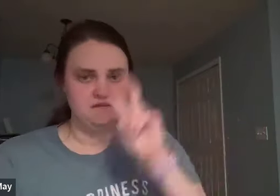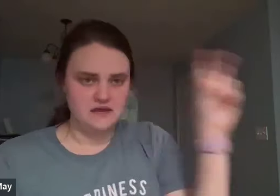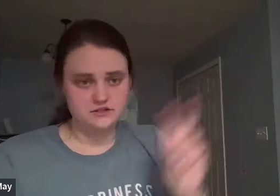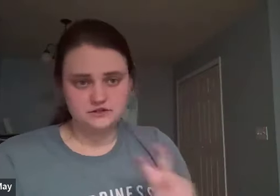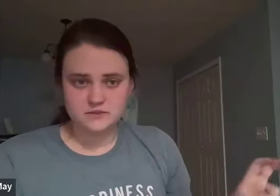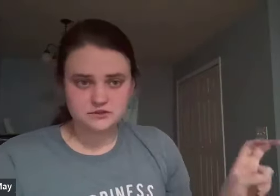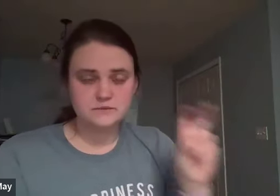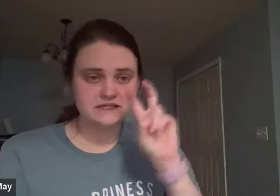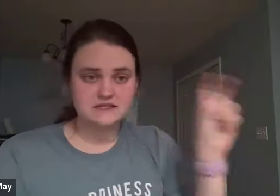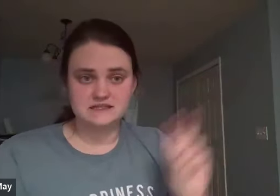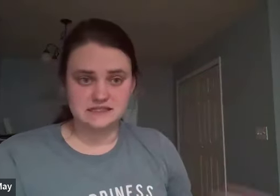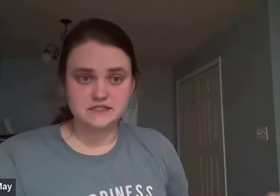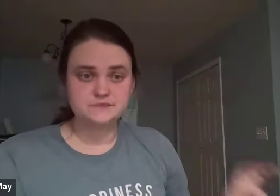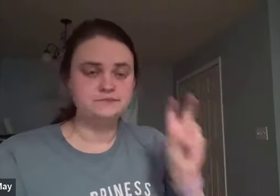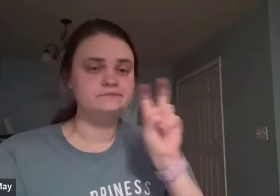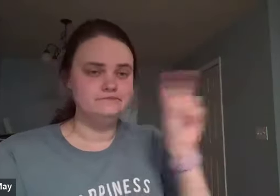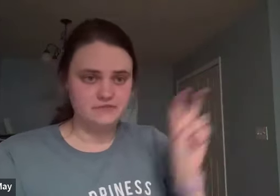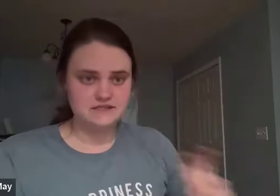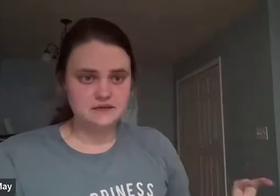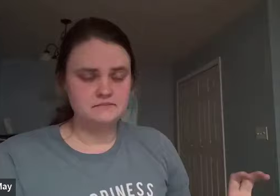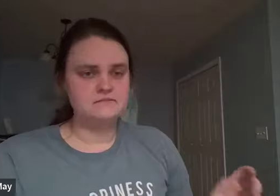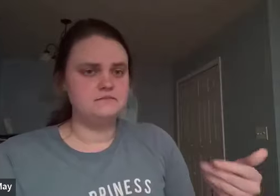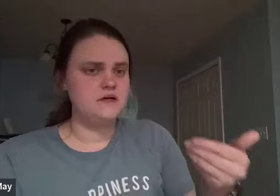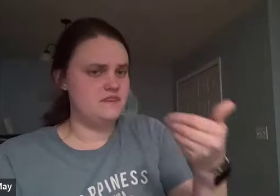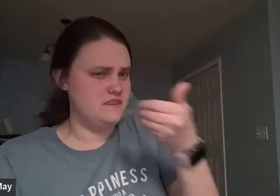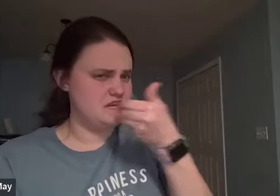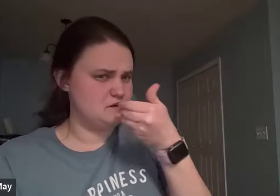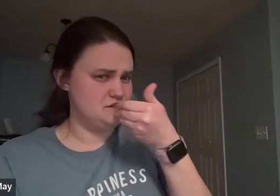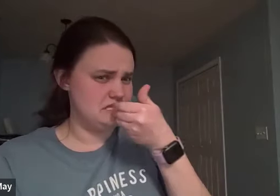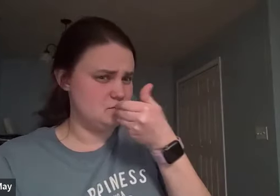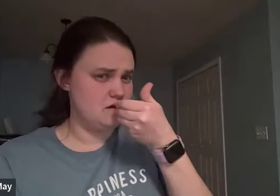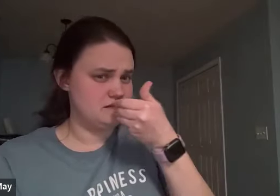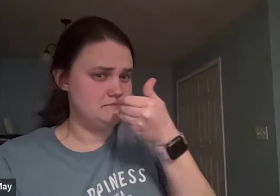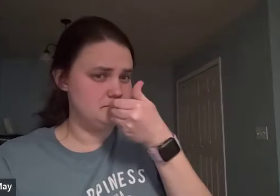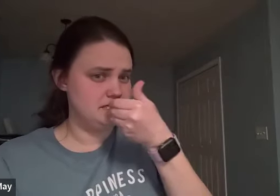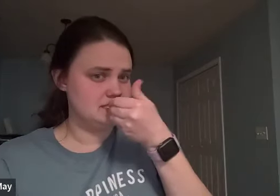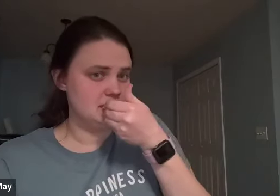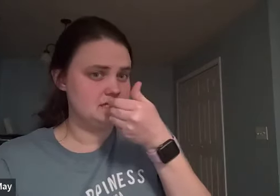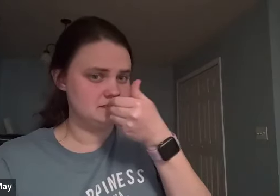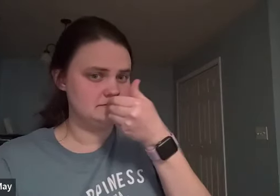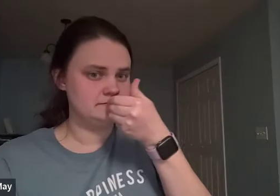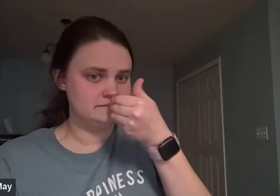That also can be used for pizza, is the Z's. Pizza. But this one I do see more often. Pizza.